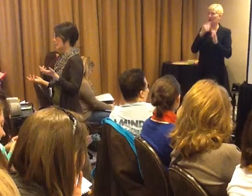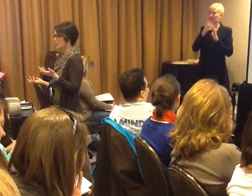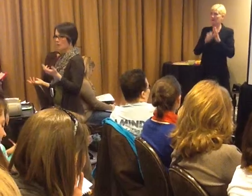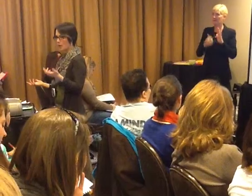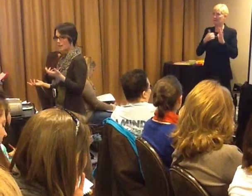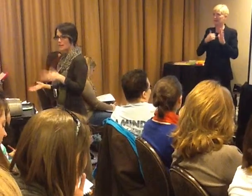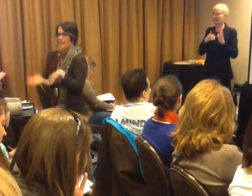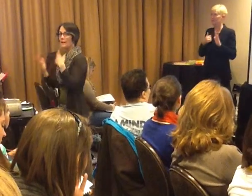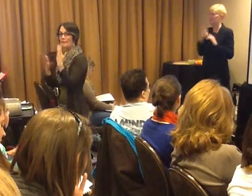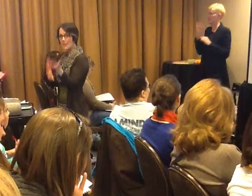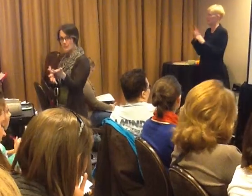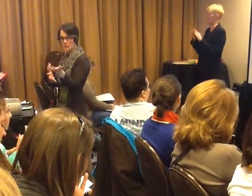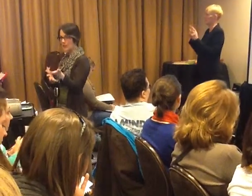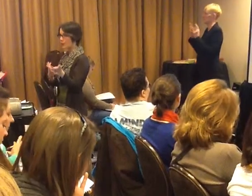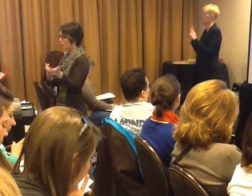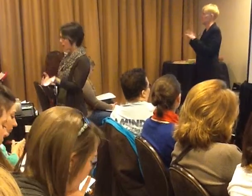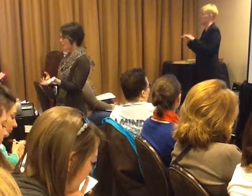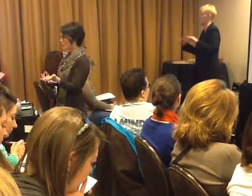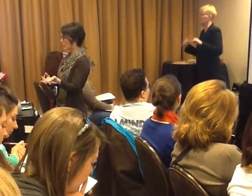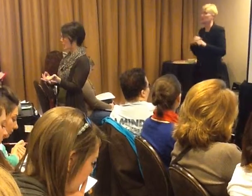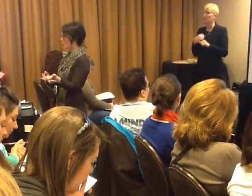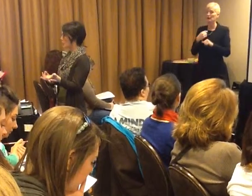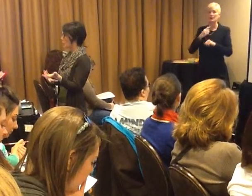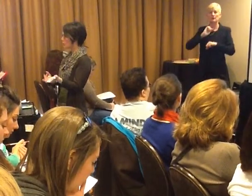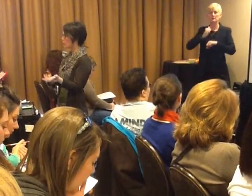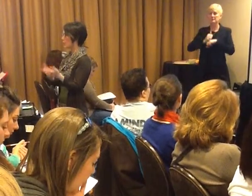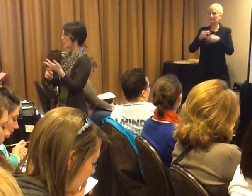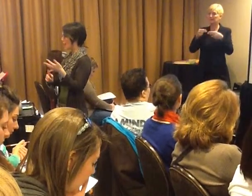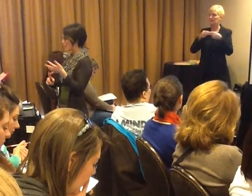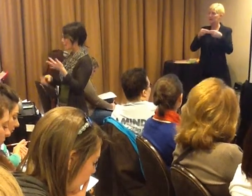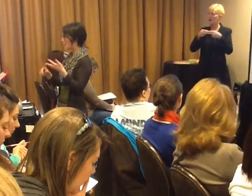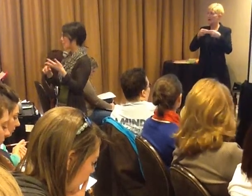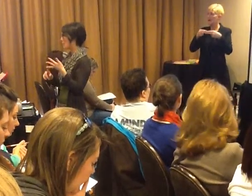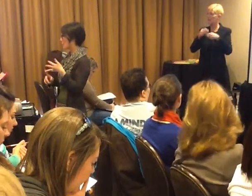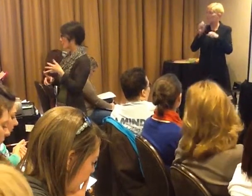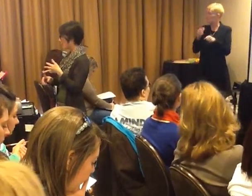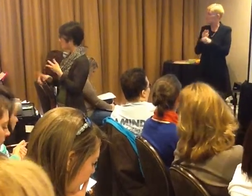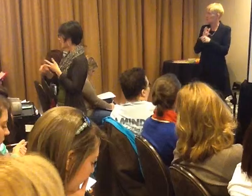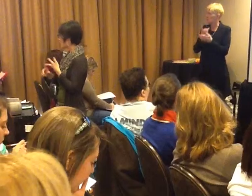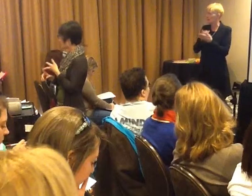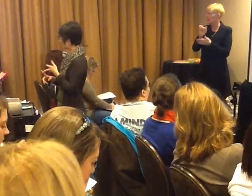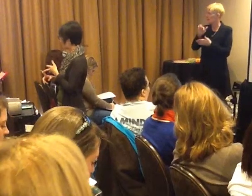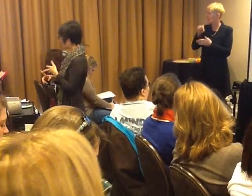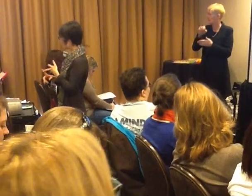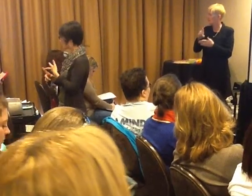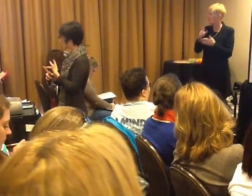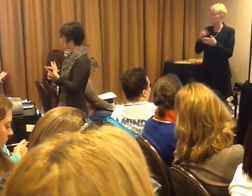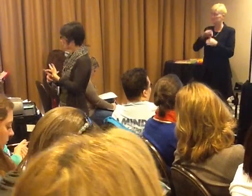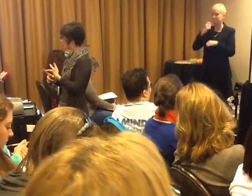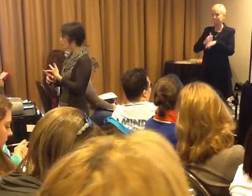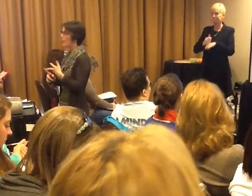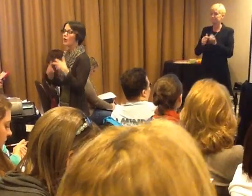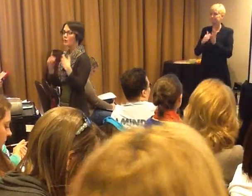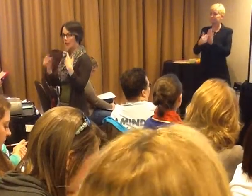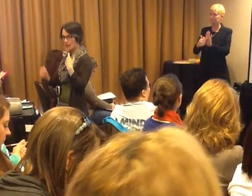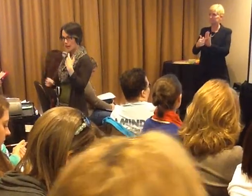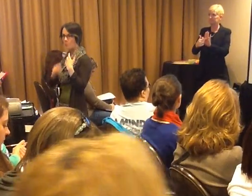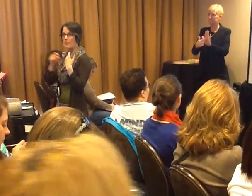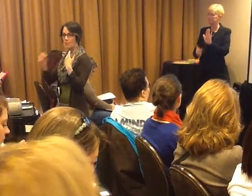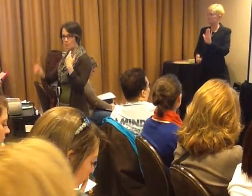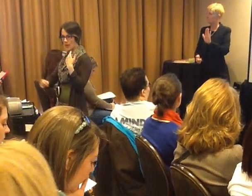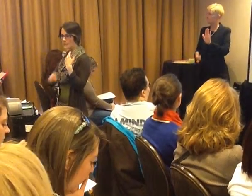4 places at once? This would be a great strategy that you could use on an iPad or on a laptop or a classroom computer